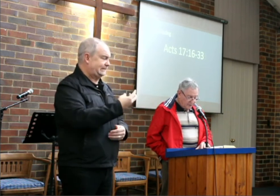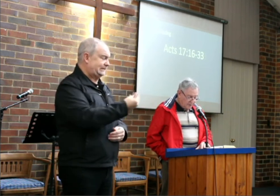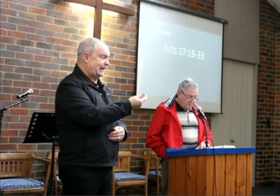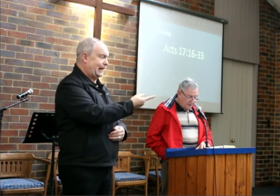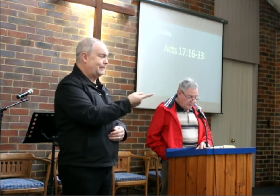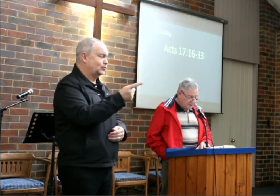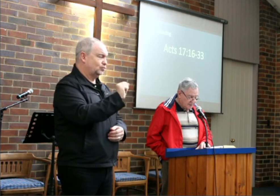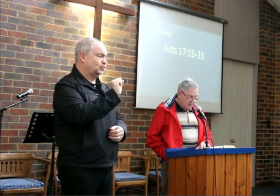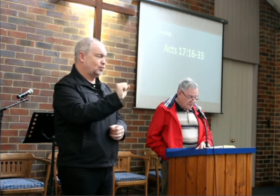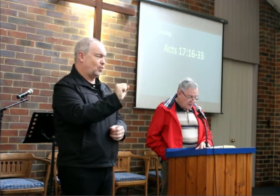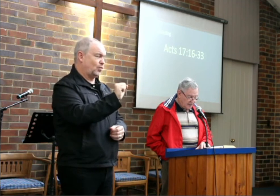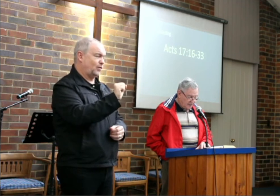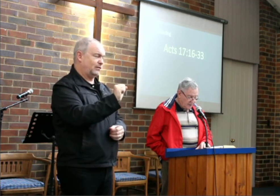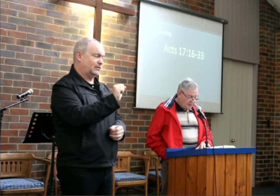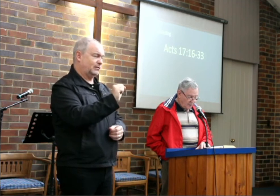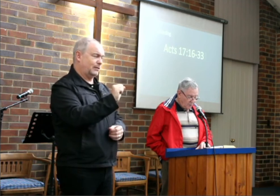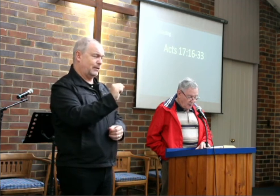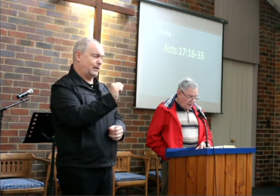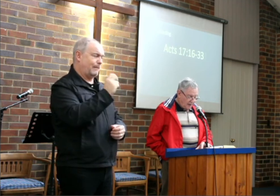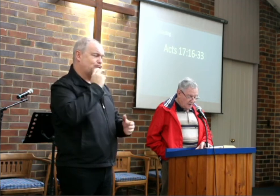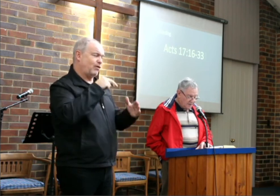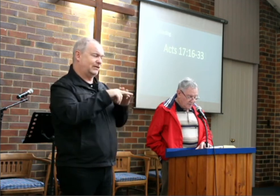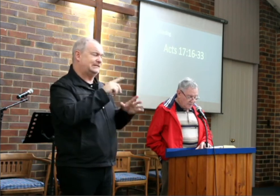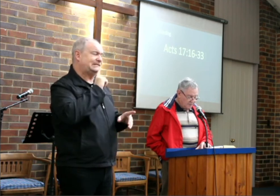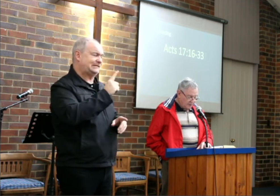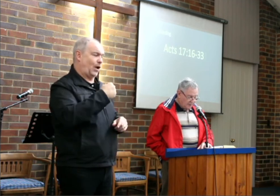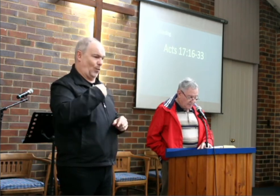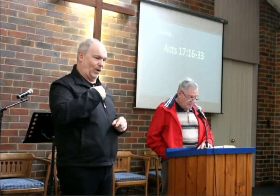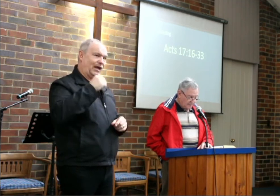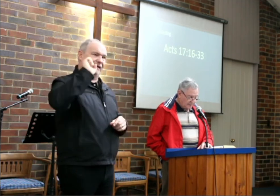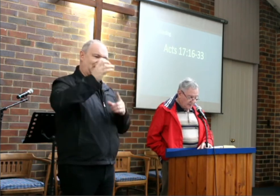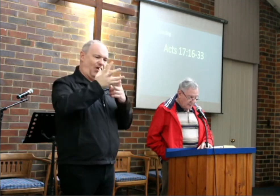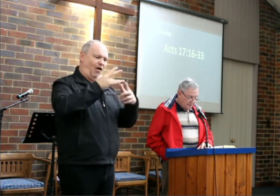As some of your own poets have said, we are his offspring.